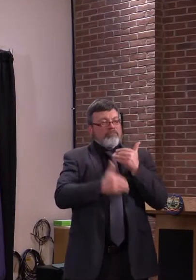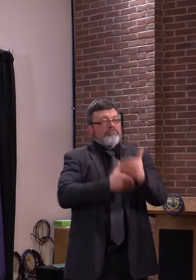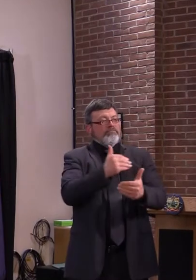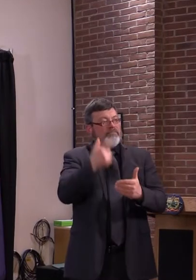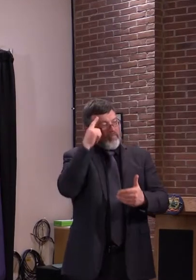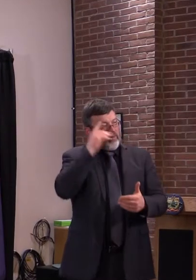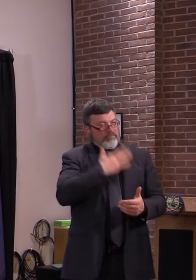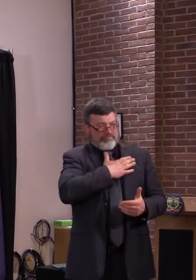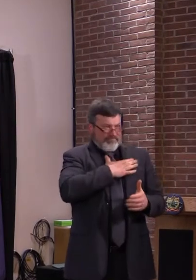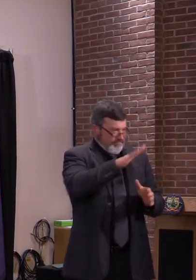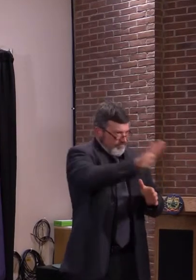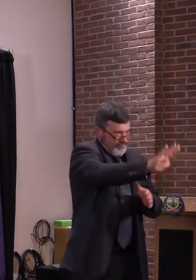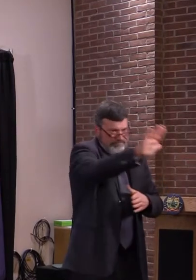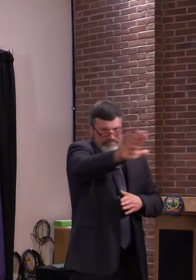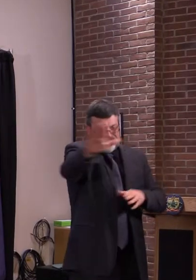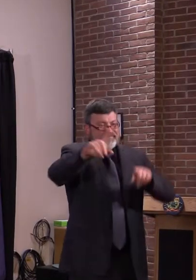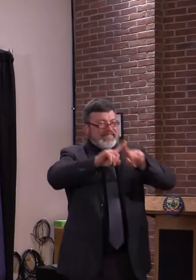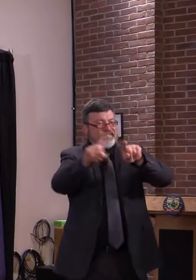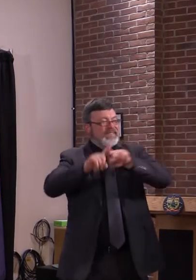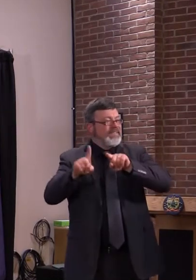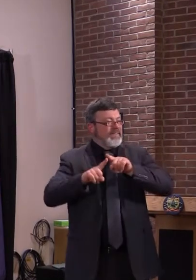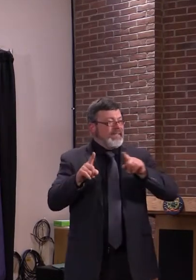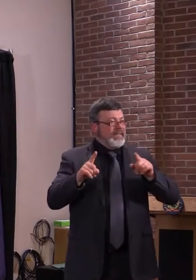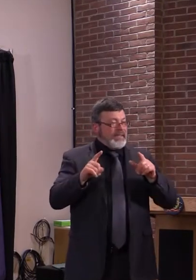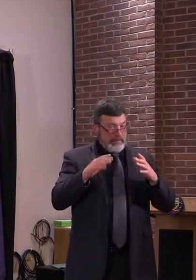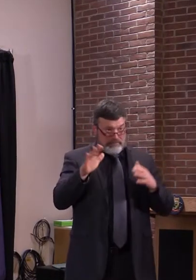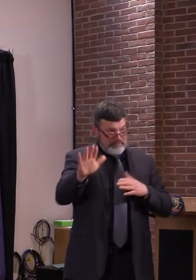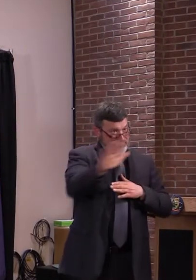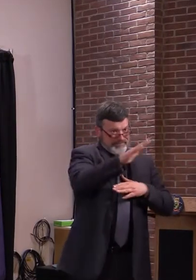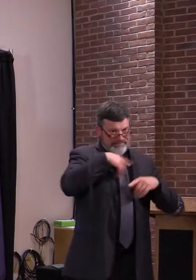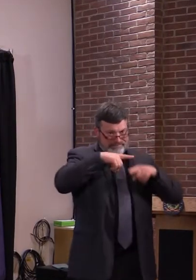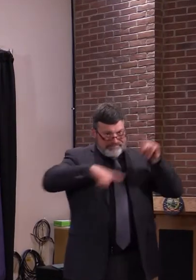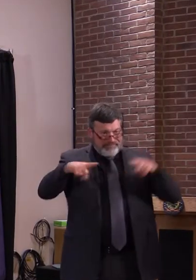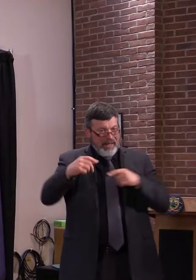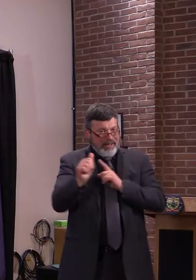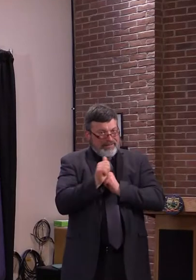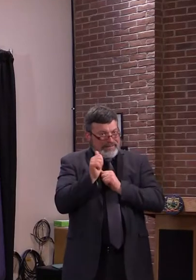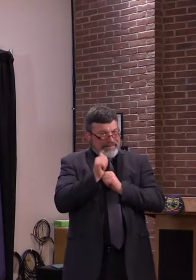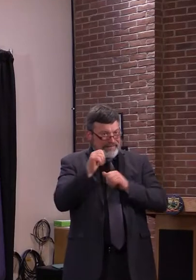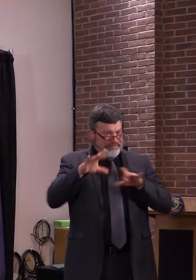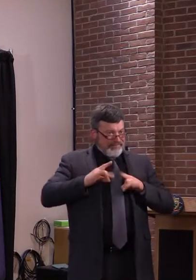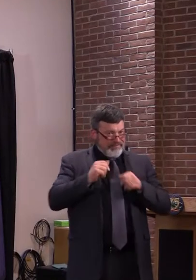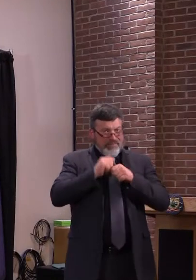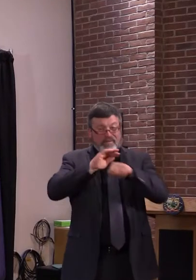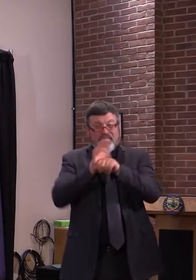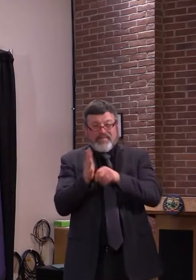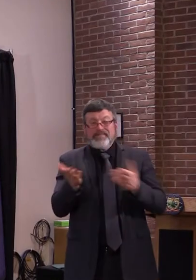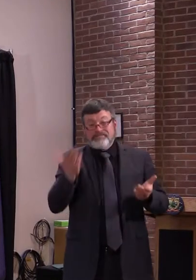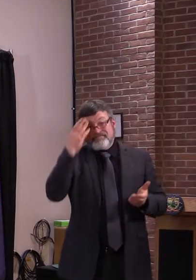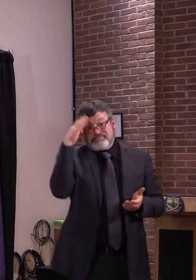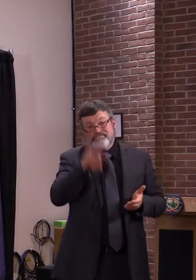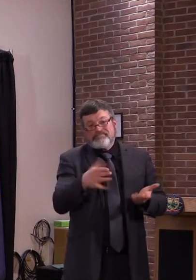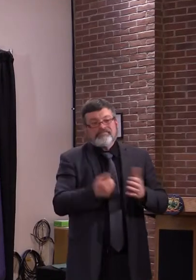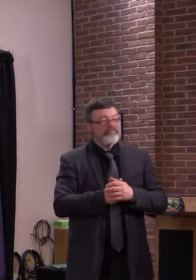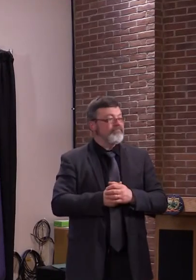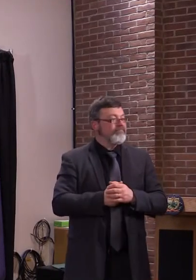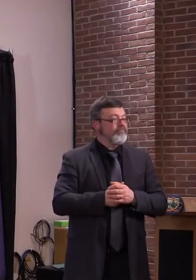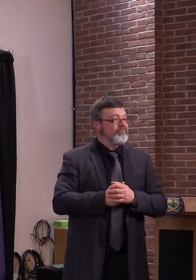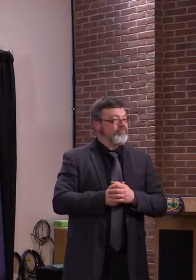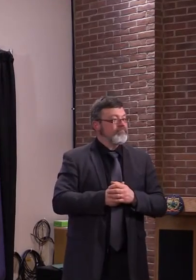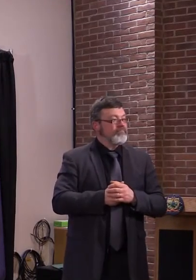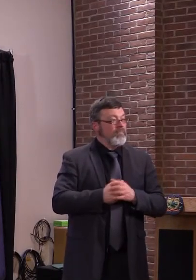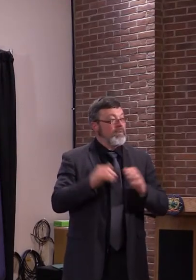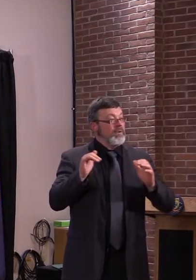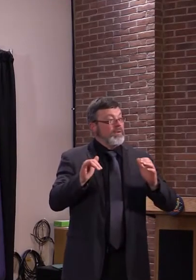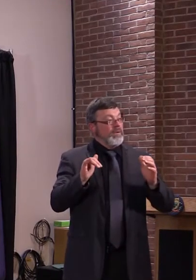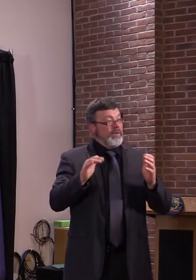risk will become part of our own decision making. Decisions to translate into our routine, daily,